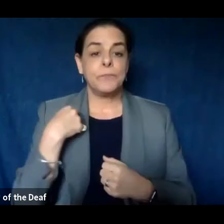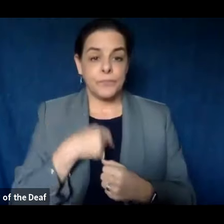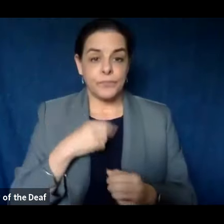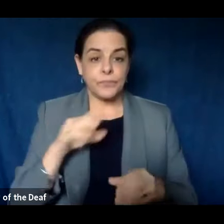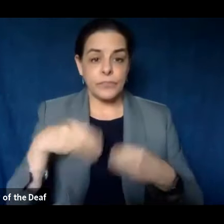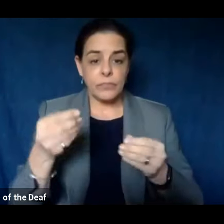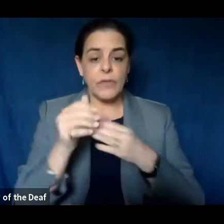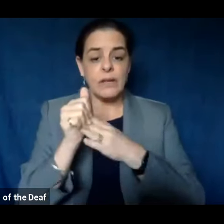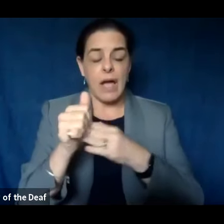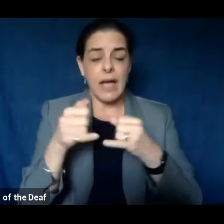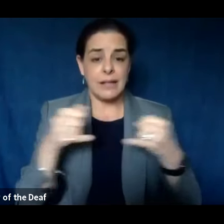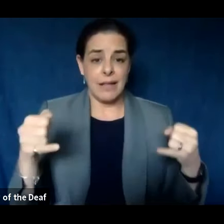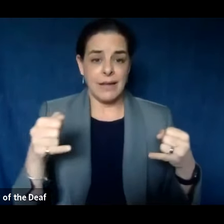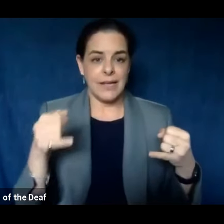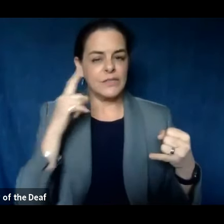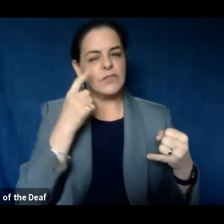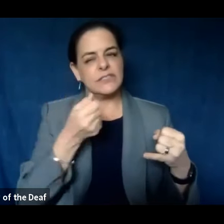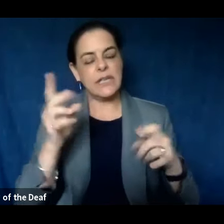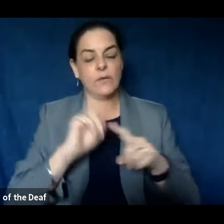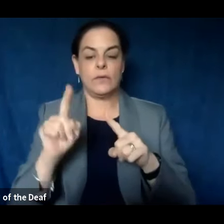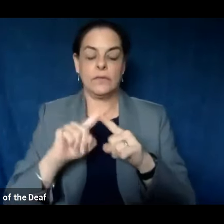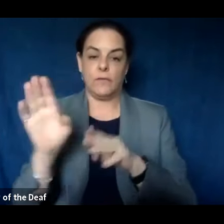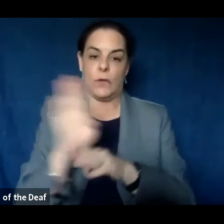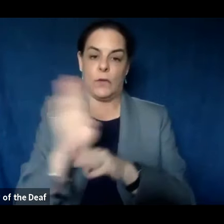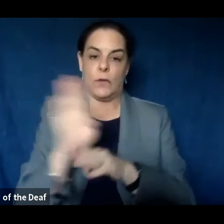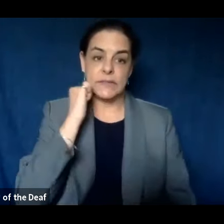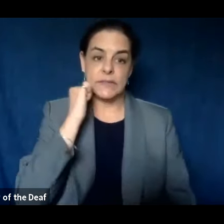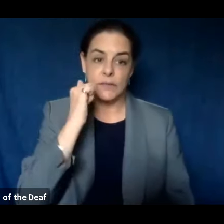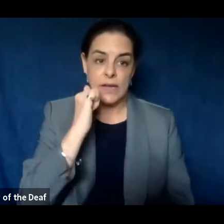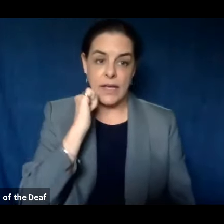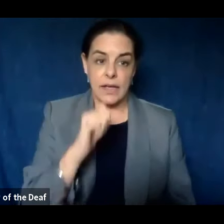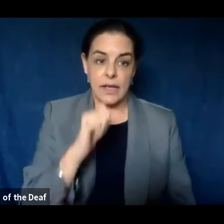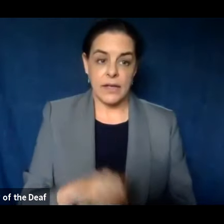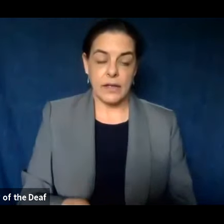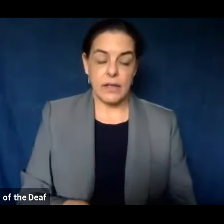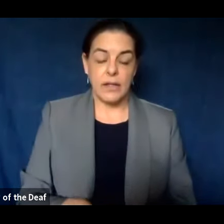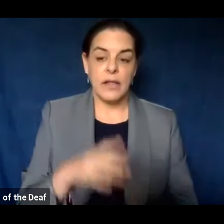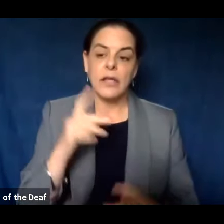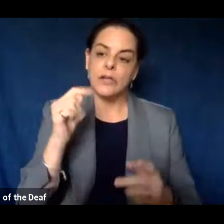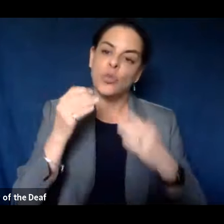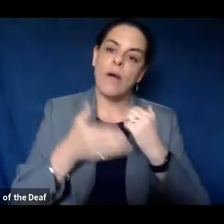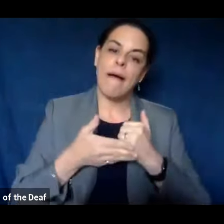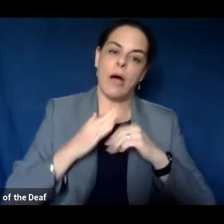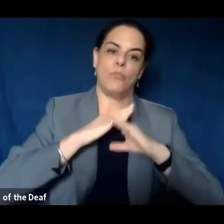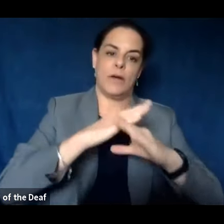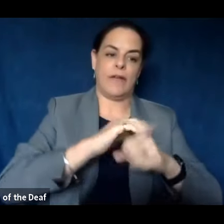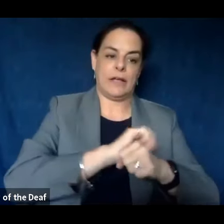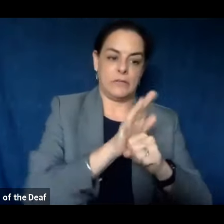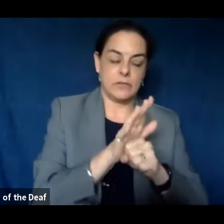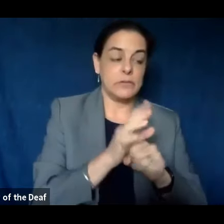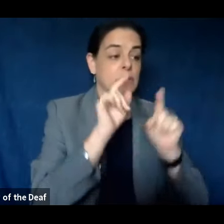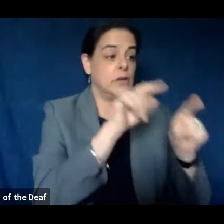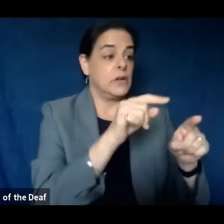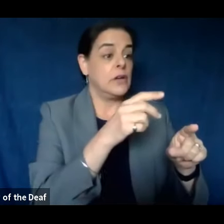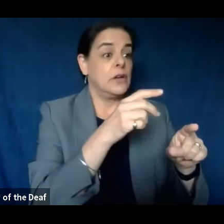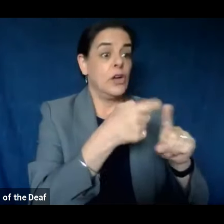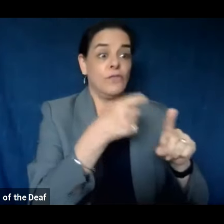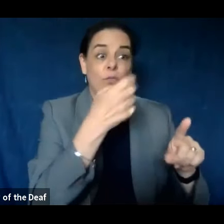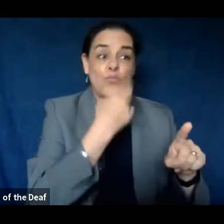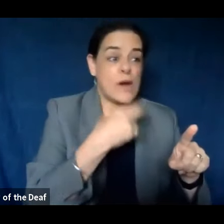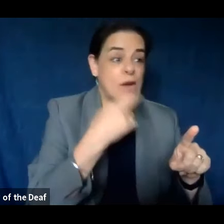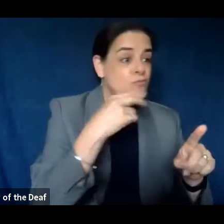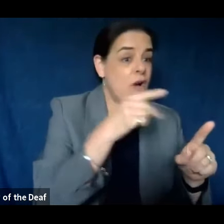department provide guidelines for several businesses every day to prevent the spread of disease, from restaurants to nursing homes to tattoo